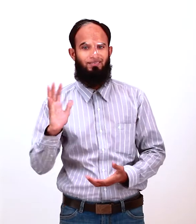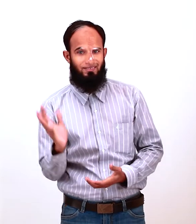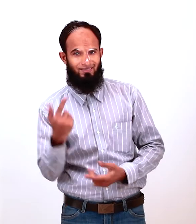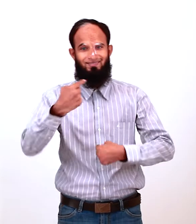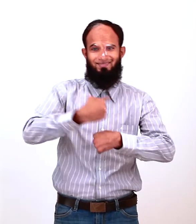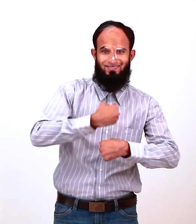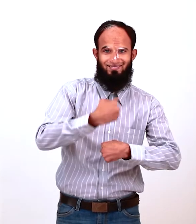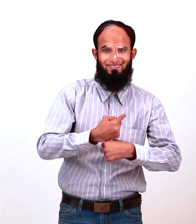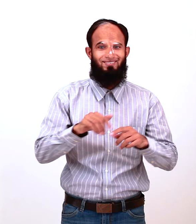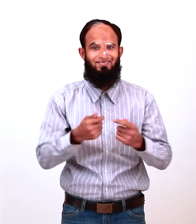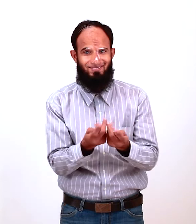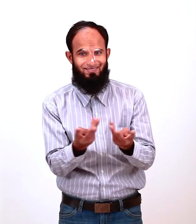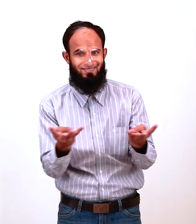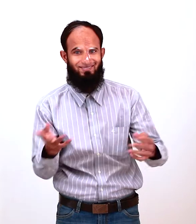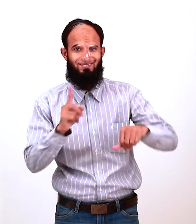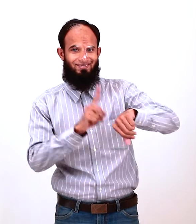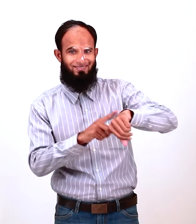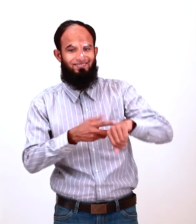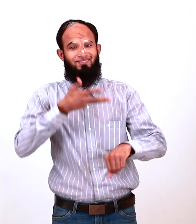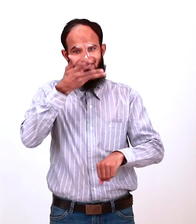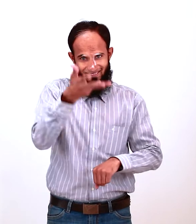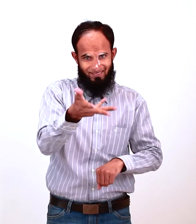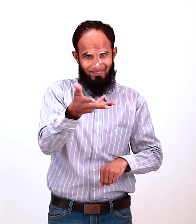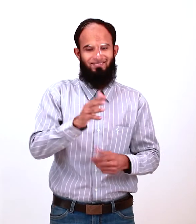Let's learn how to tell time using digital clocks.